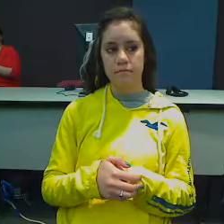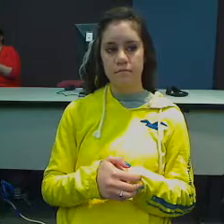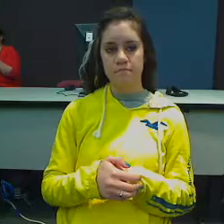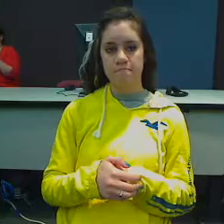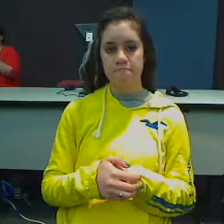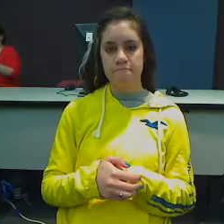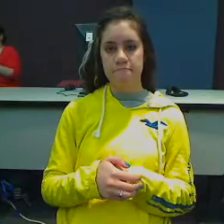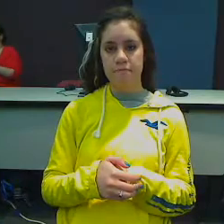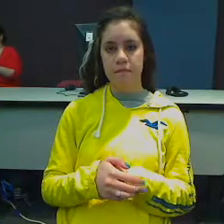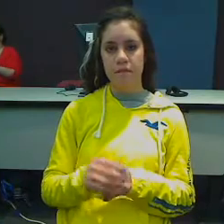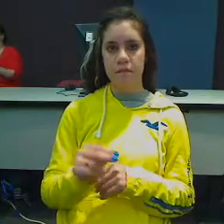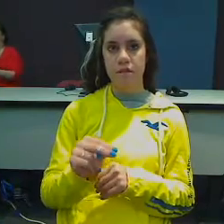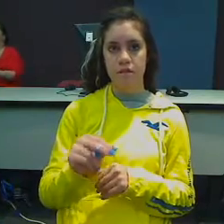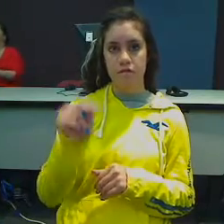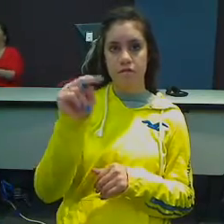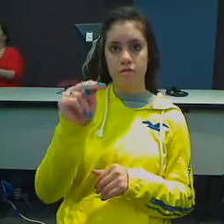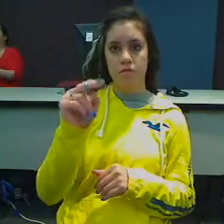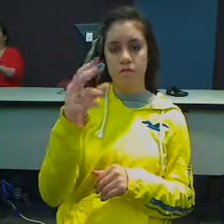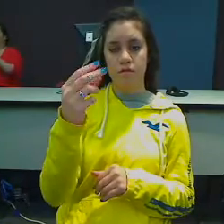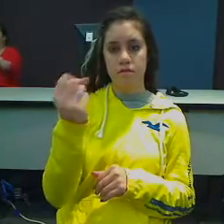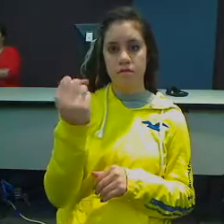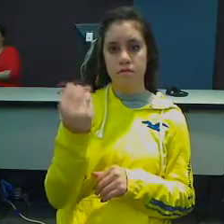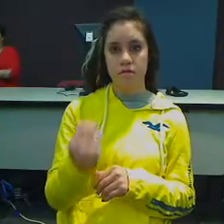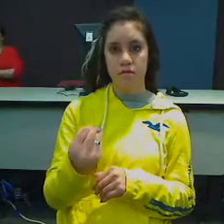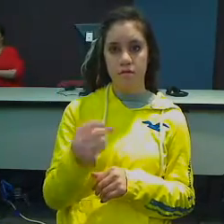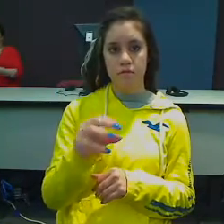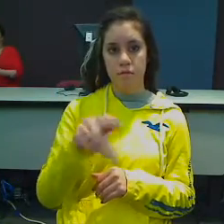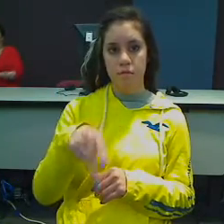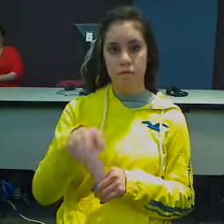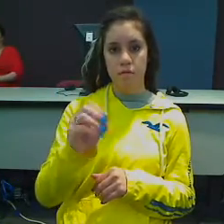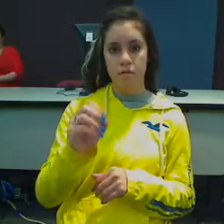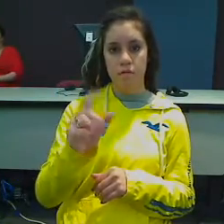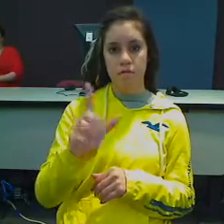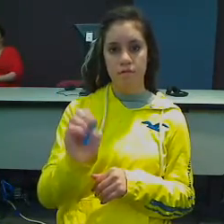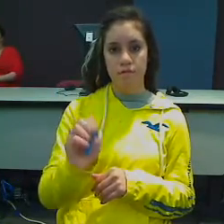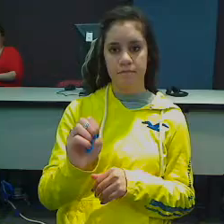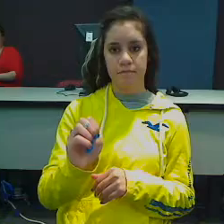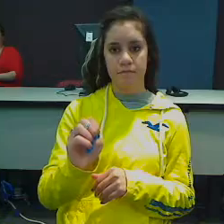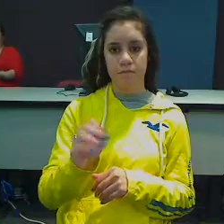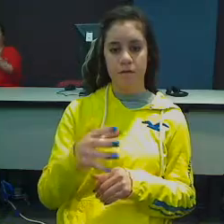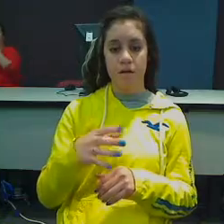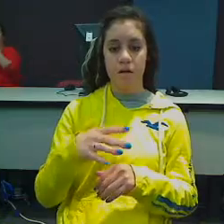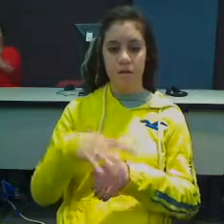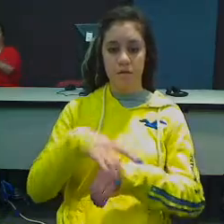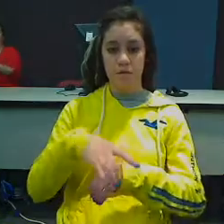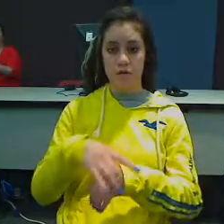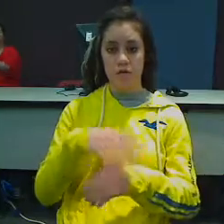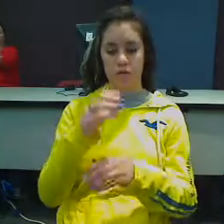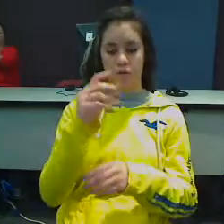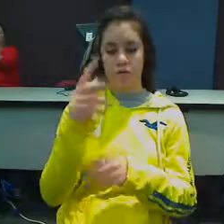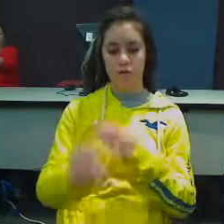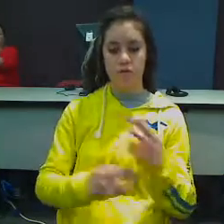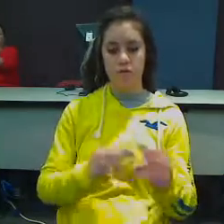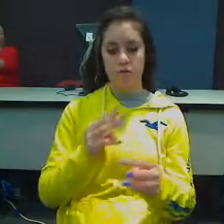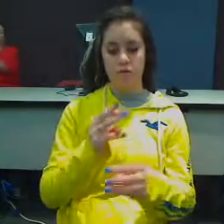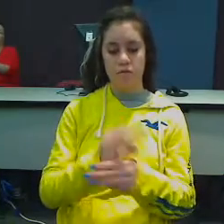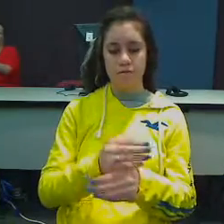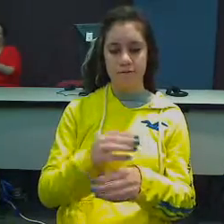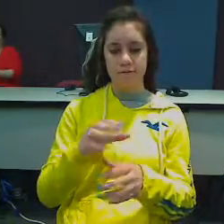poles, the north and south pole, then, are fixed. Any observer would identify